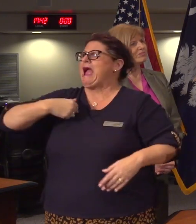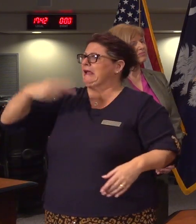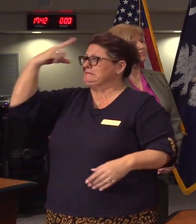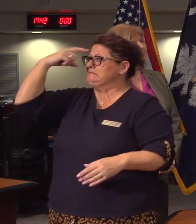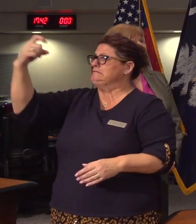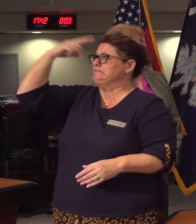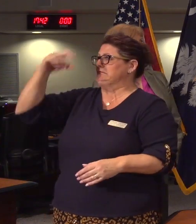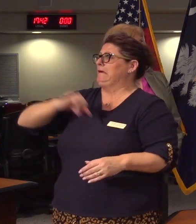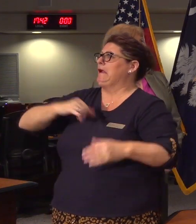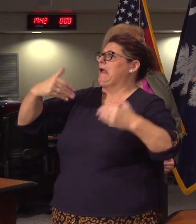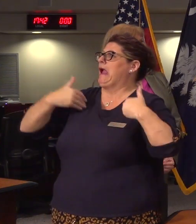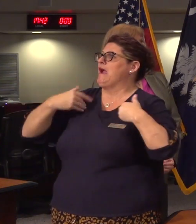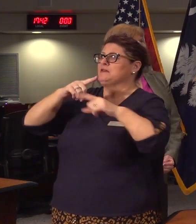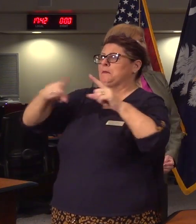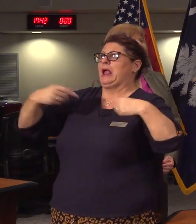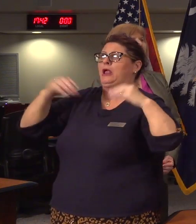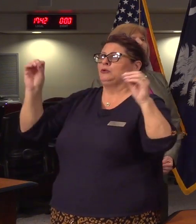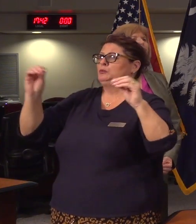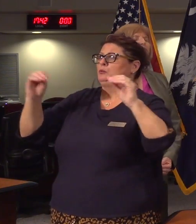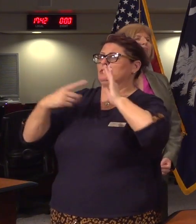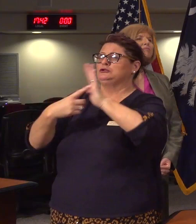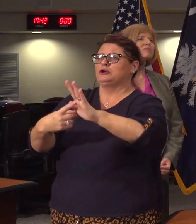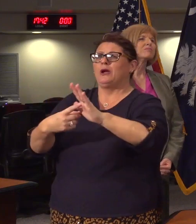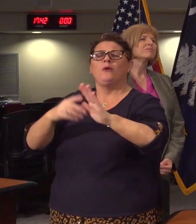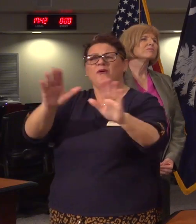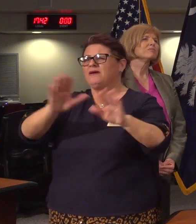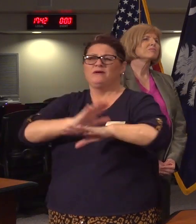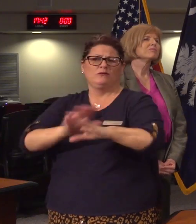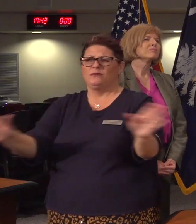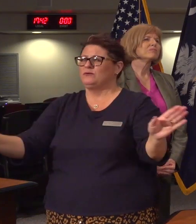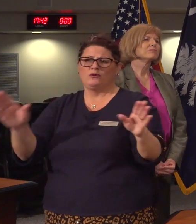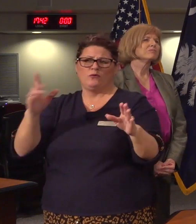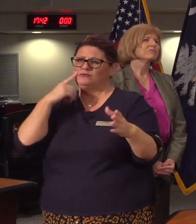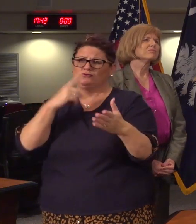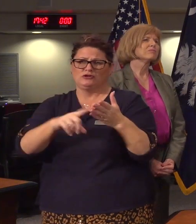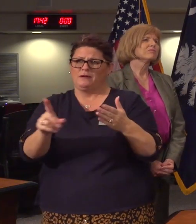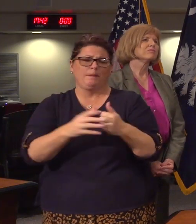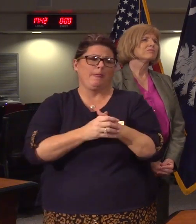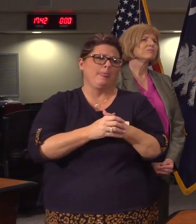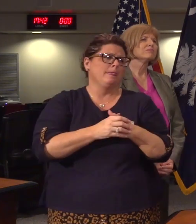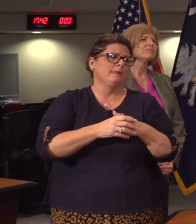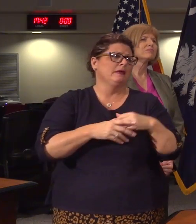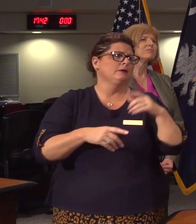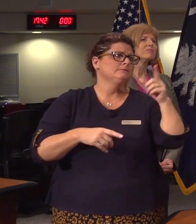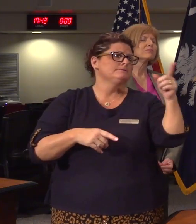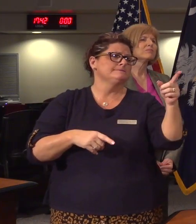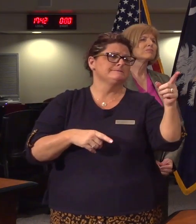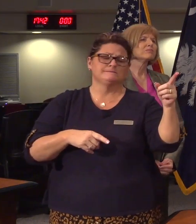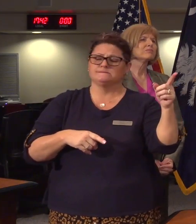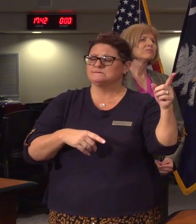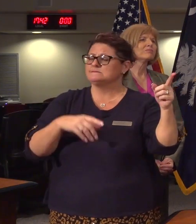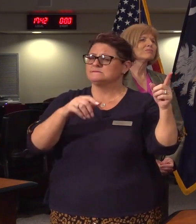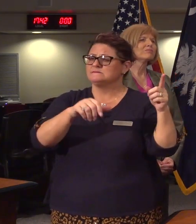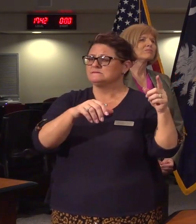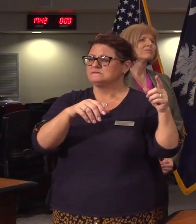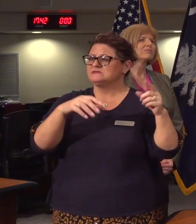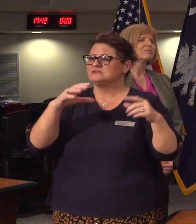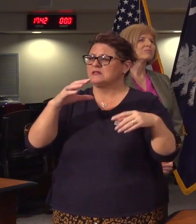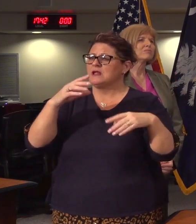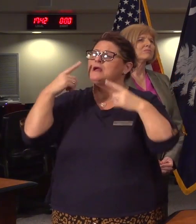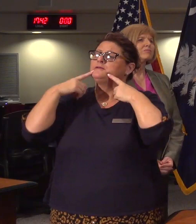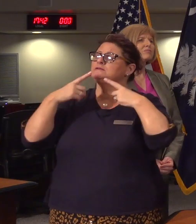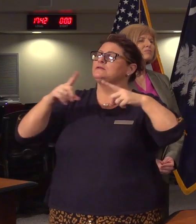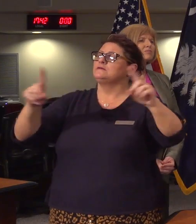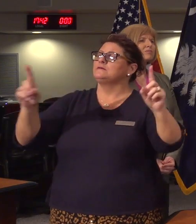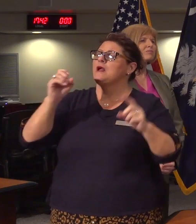through a healthcare provider. With the declaration of the state of emergency, could you walk us through how these additional resources could help healthcare workers,